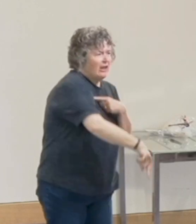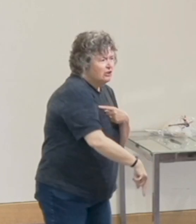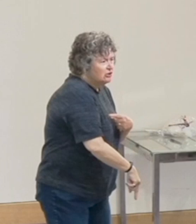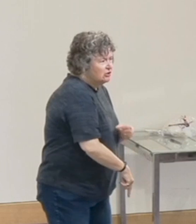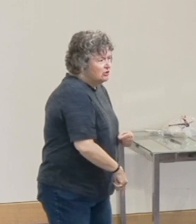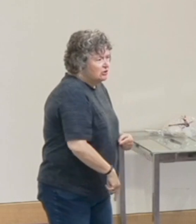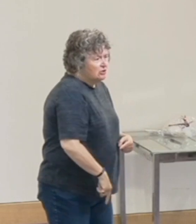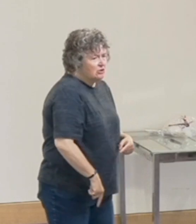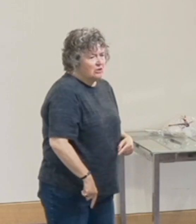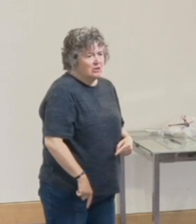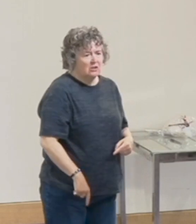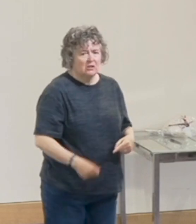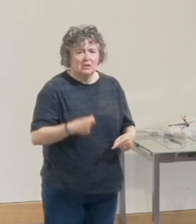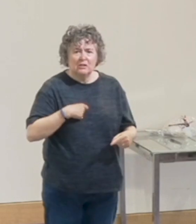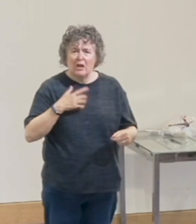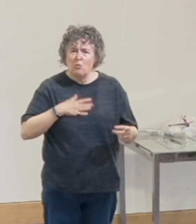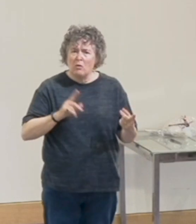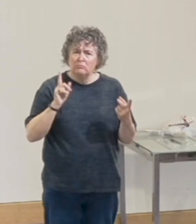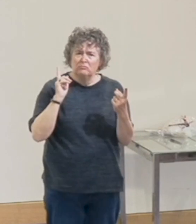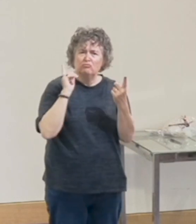I had a sore throat, that came out a lot better.